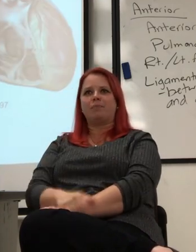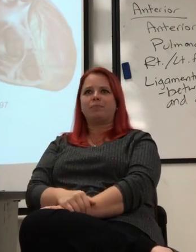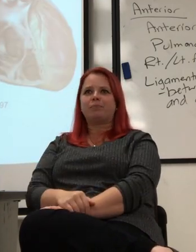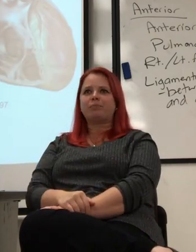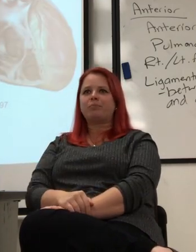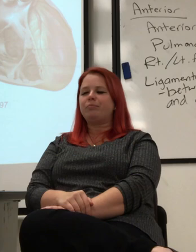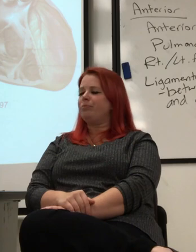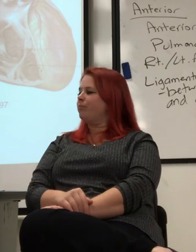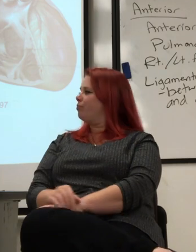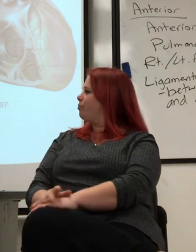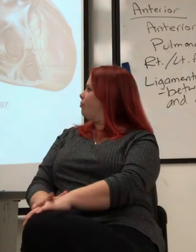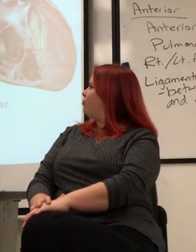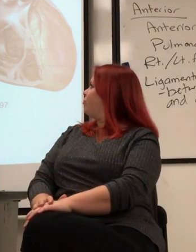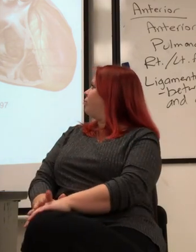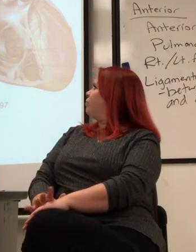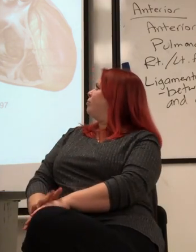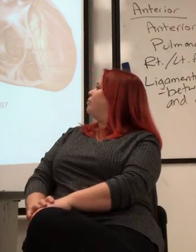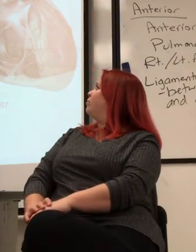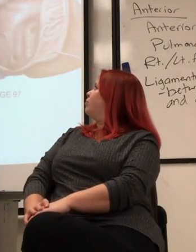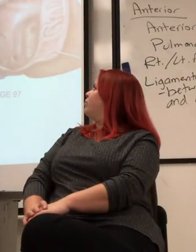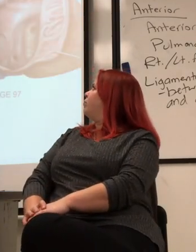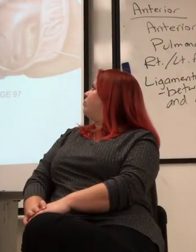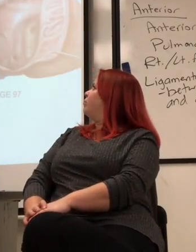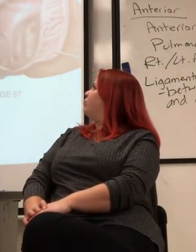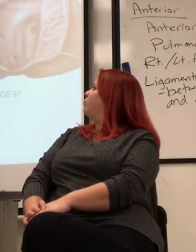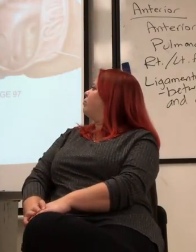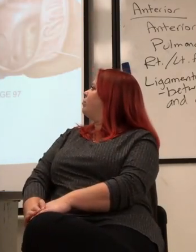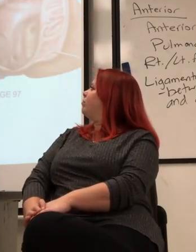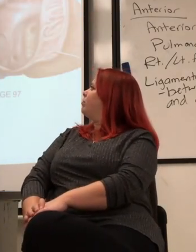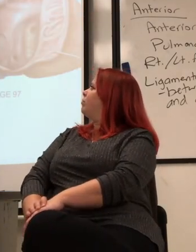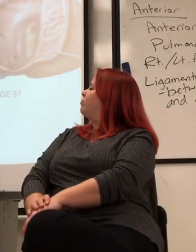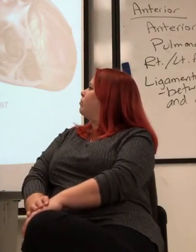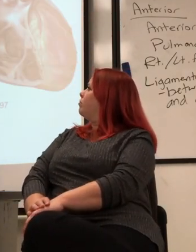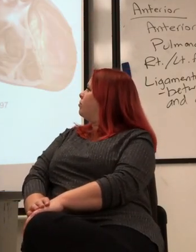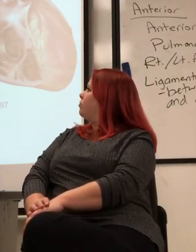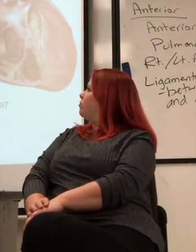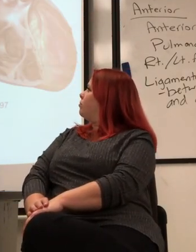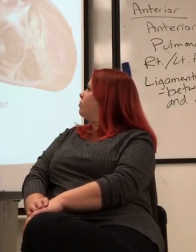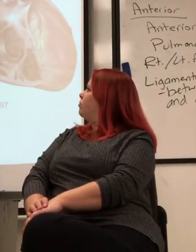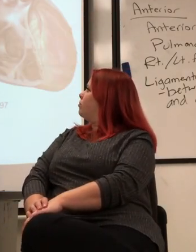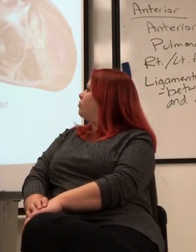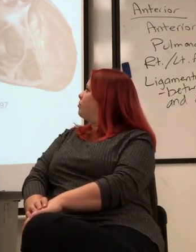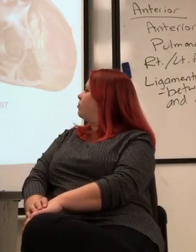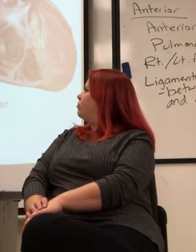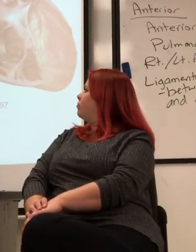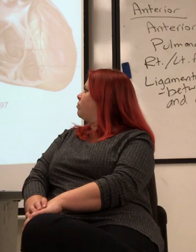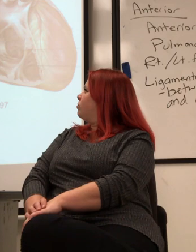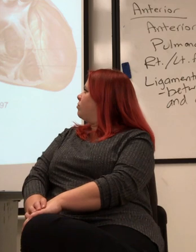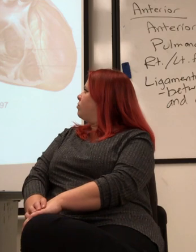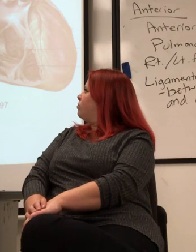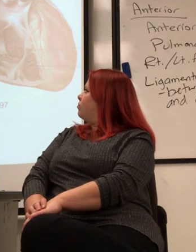a, let's see, here's right atrium. Yeah, here's the right ventricle.